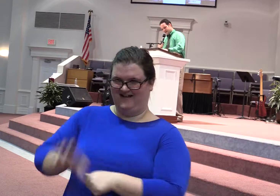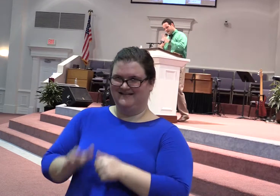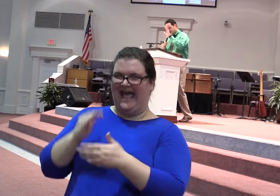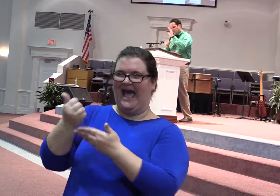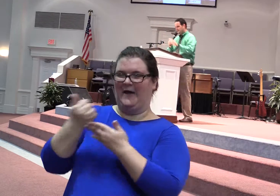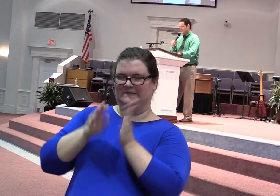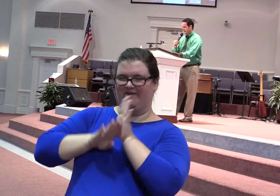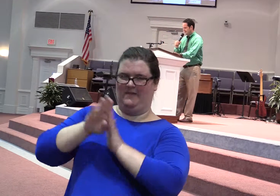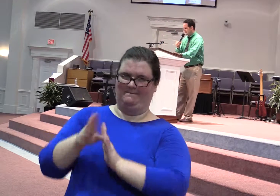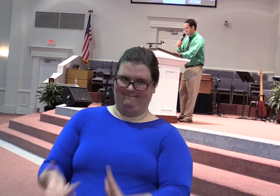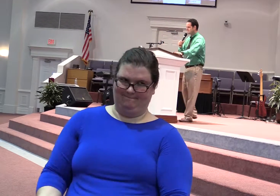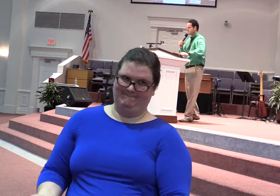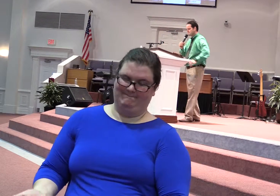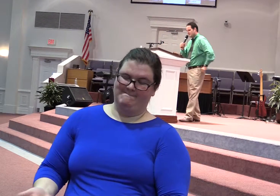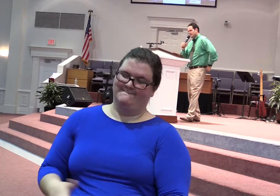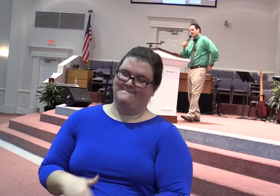And here's one thing.